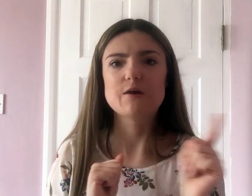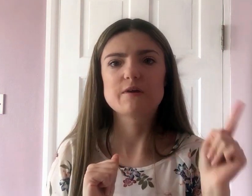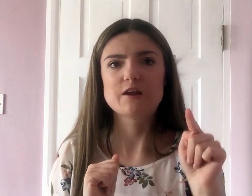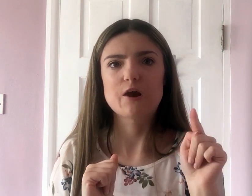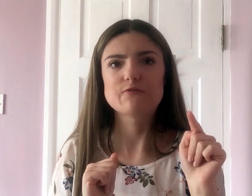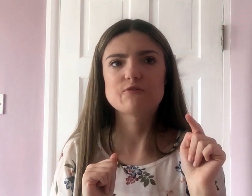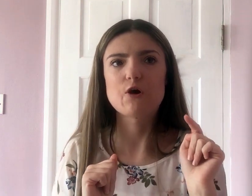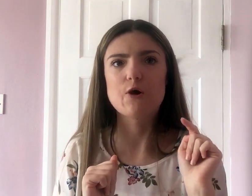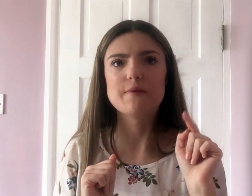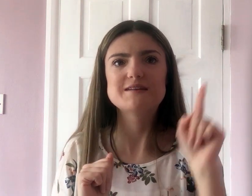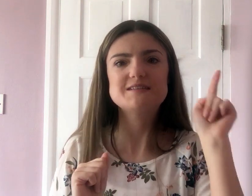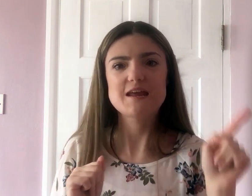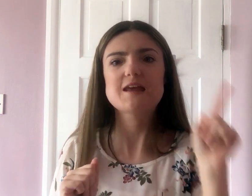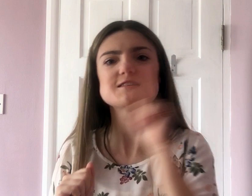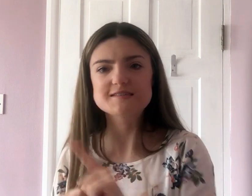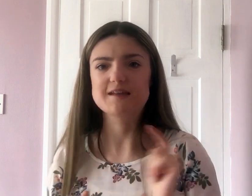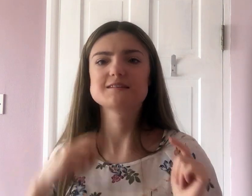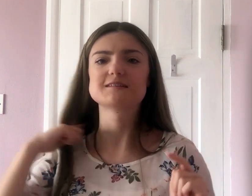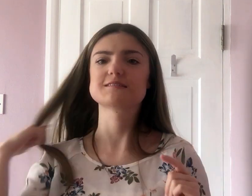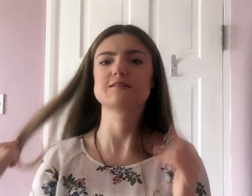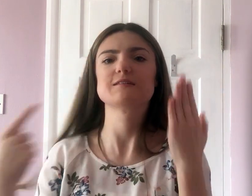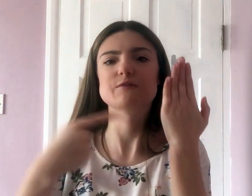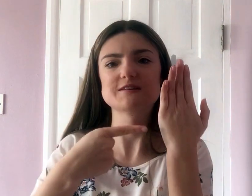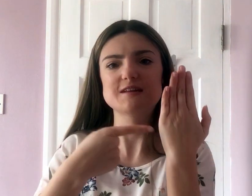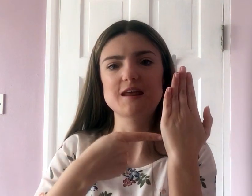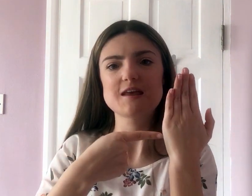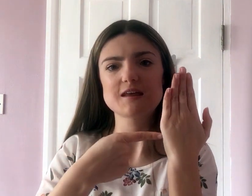going to go from T to Z. So we've got T,